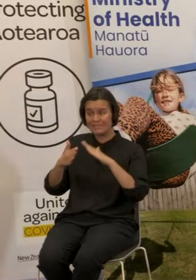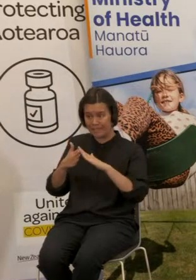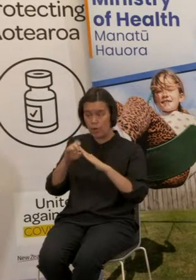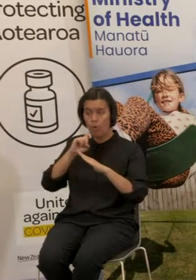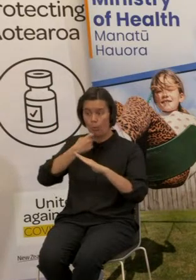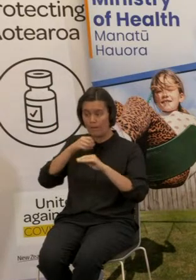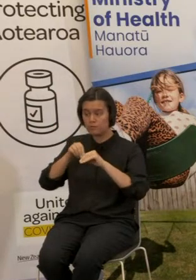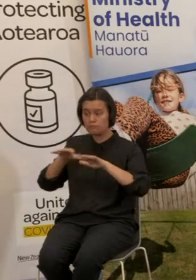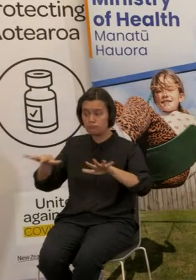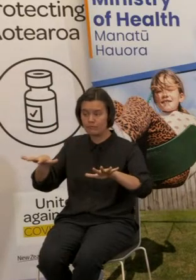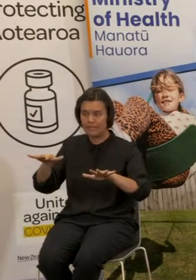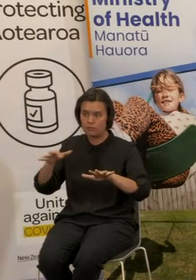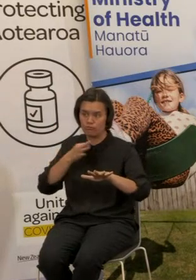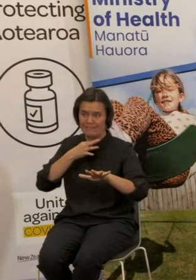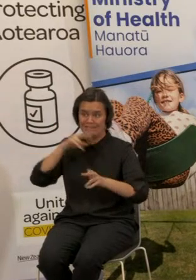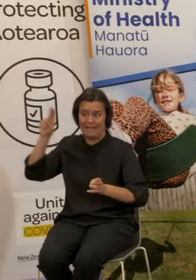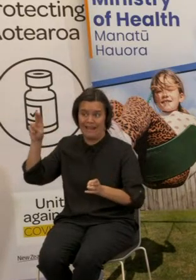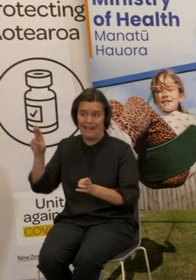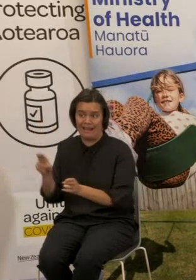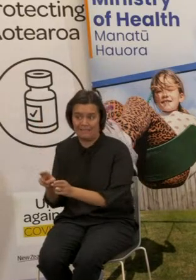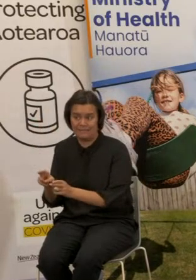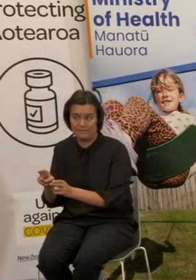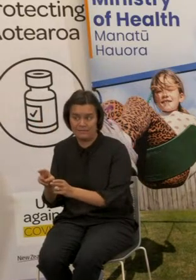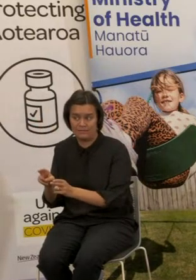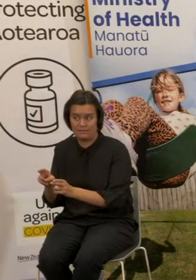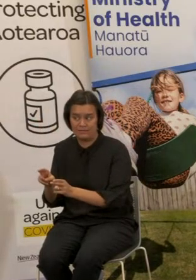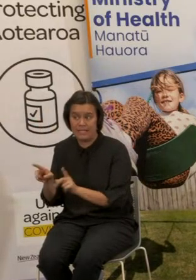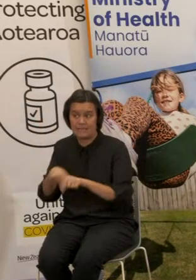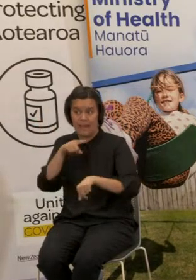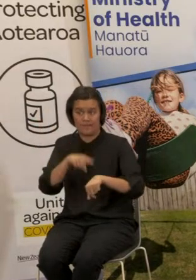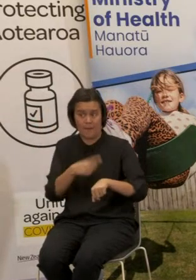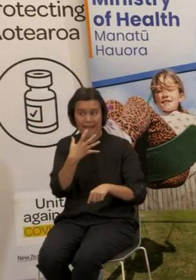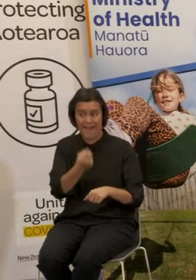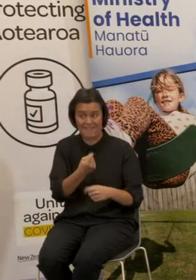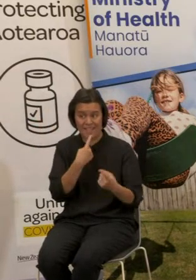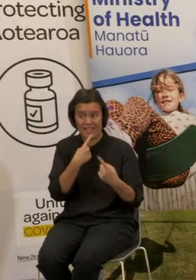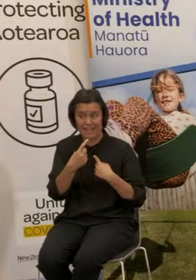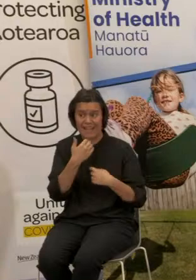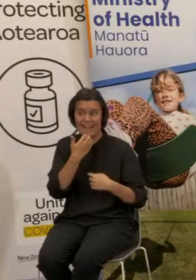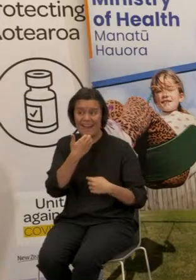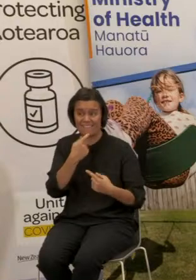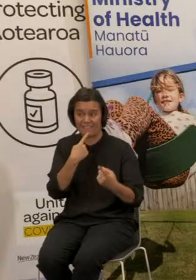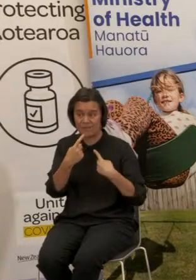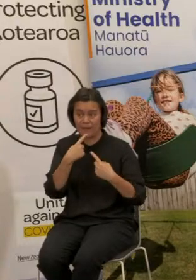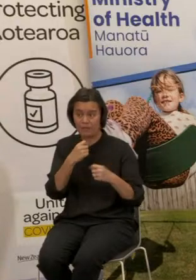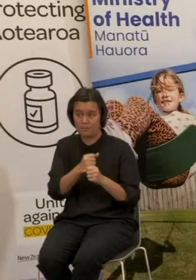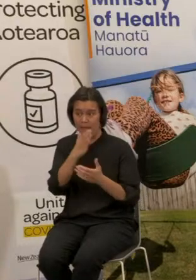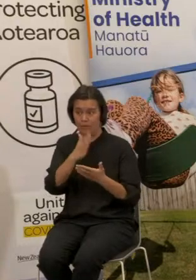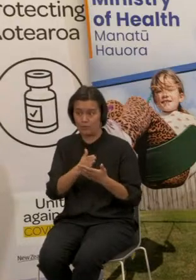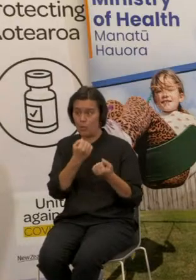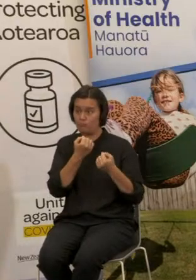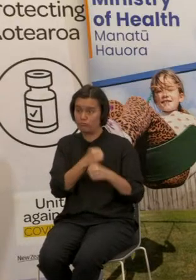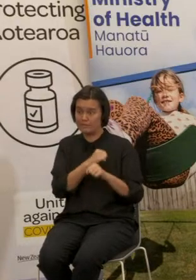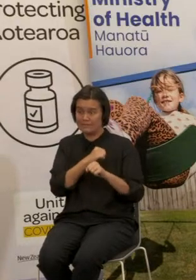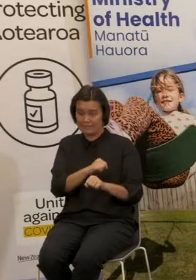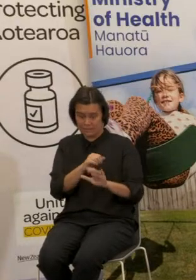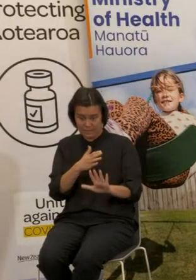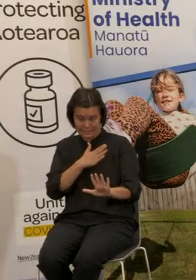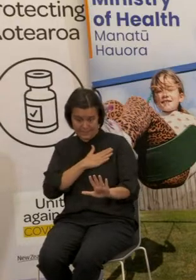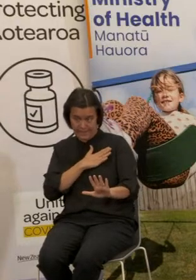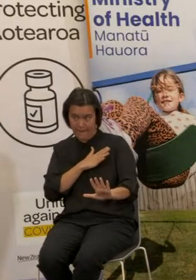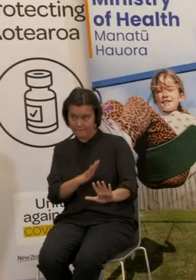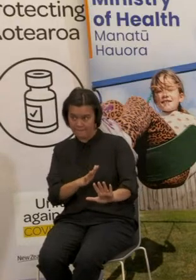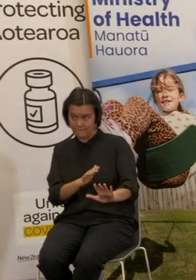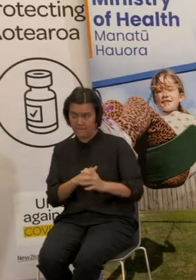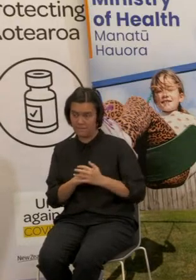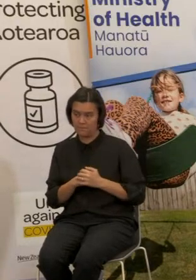that we're confident to be able to offer this to 5 to 11-year-olds. Once again, we're in the privileged position of not being the first country in the world to lead off.